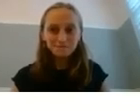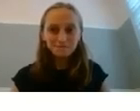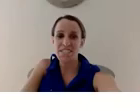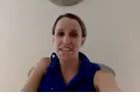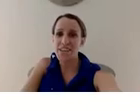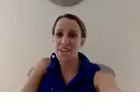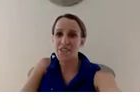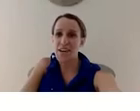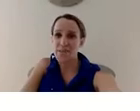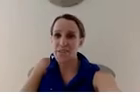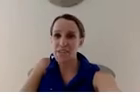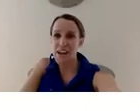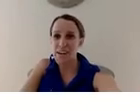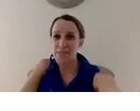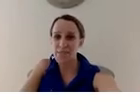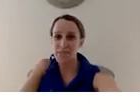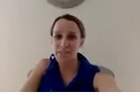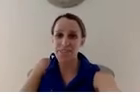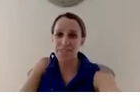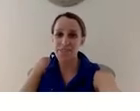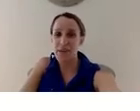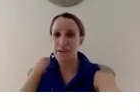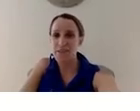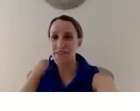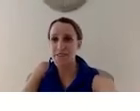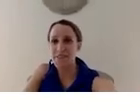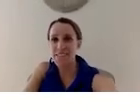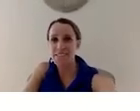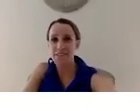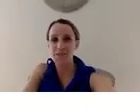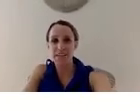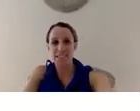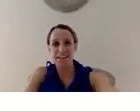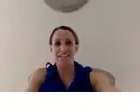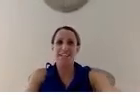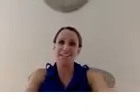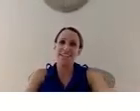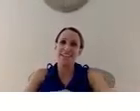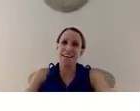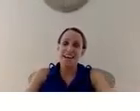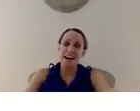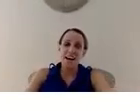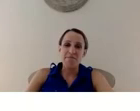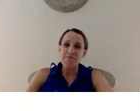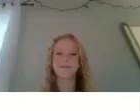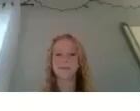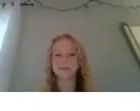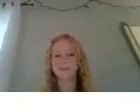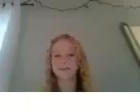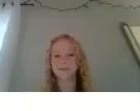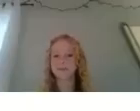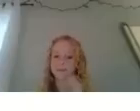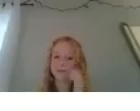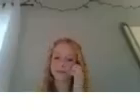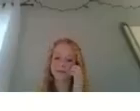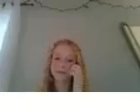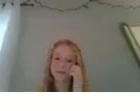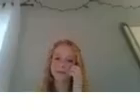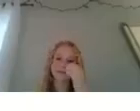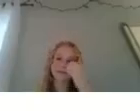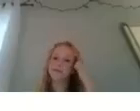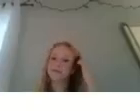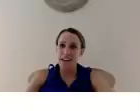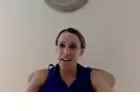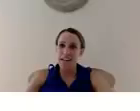you girls did an incredible job i'm really really proud of you so well done thank you your passion for the